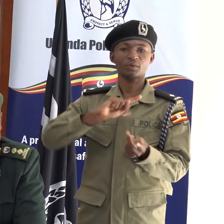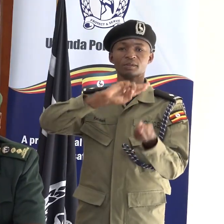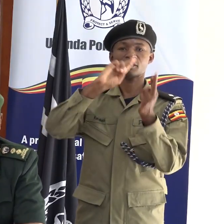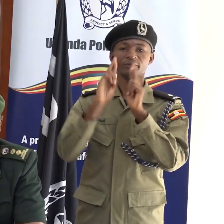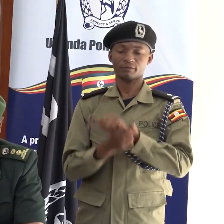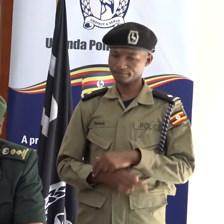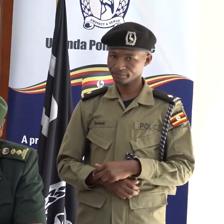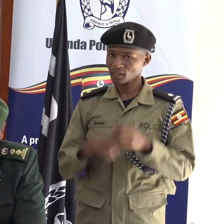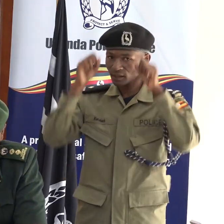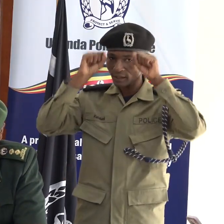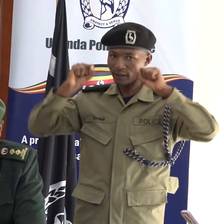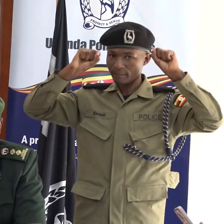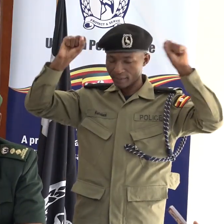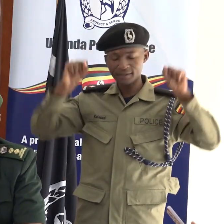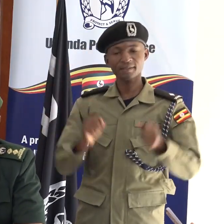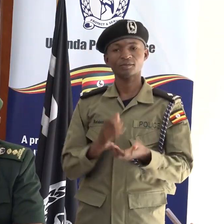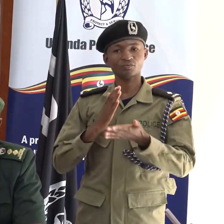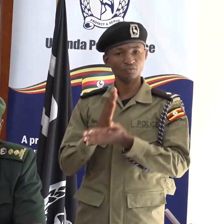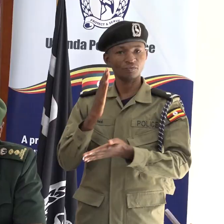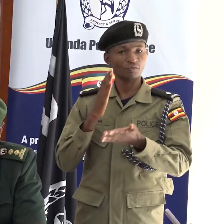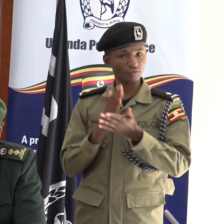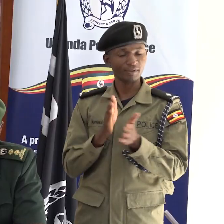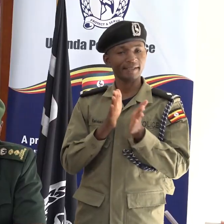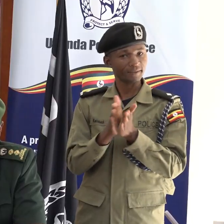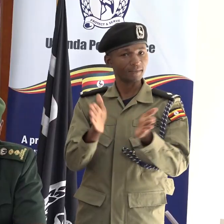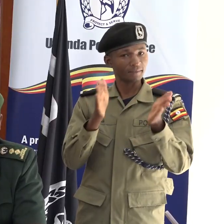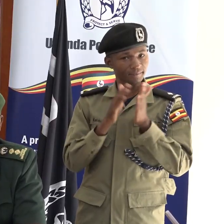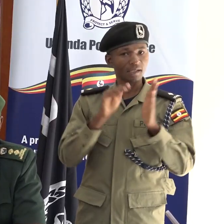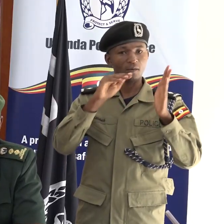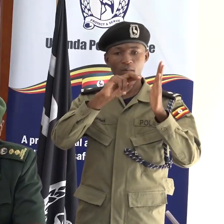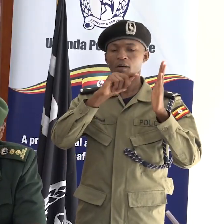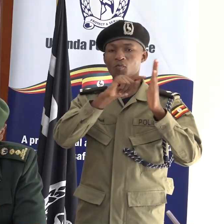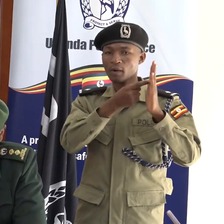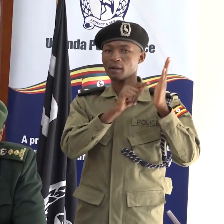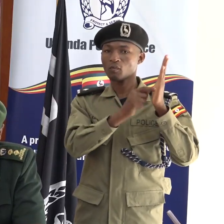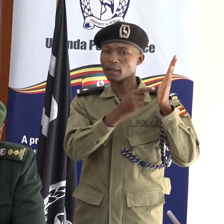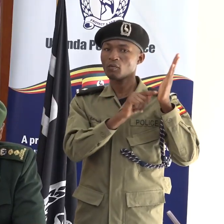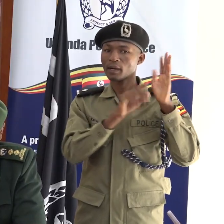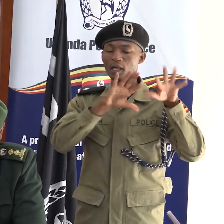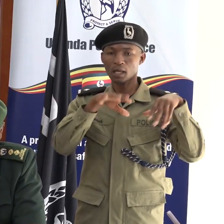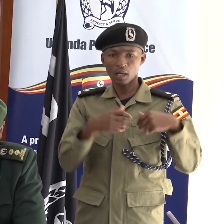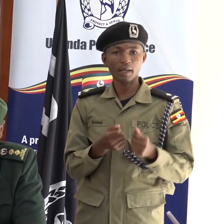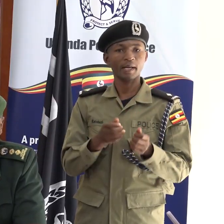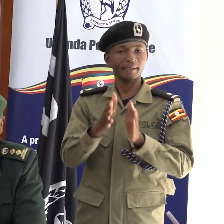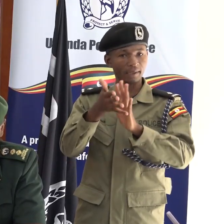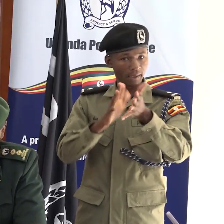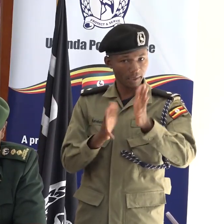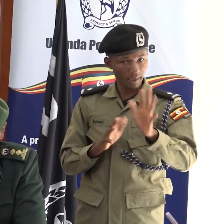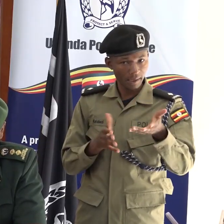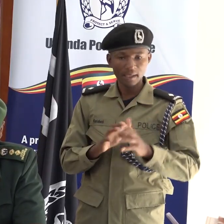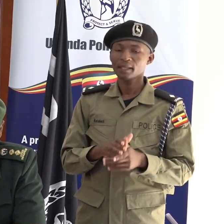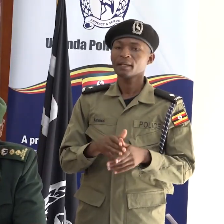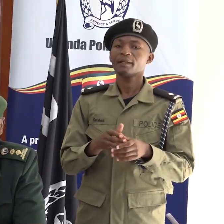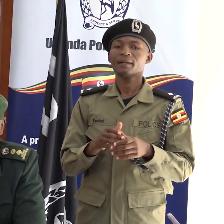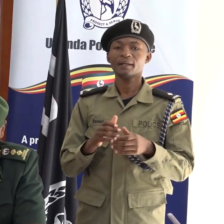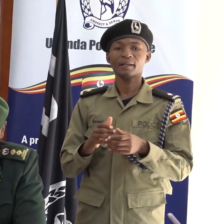The President, of course, outlined measures to streamline citizenship verification and passport